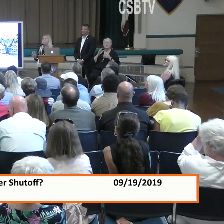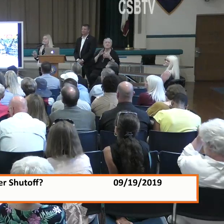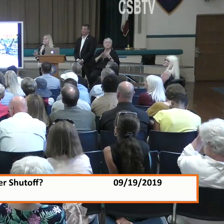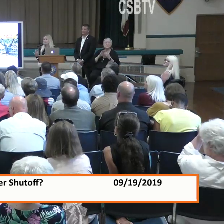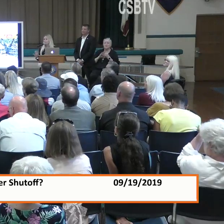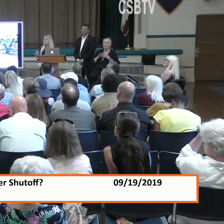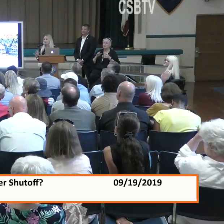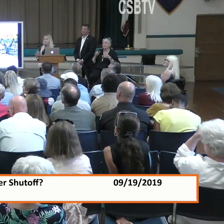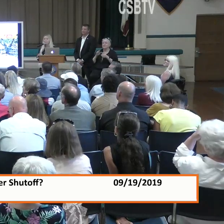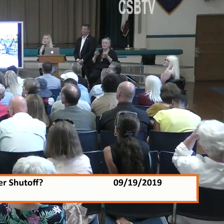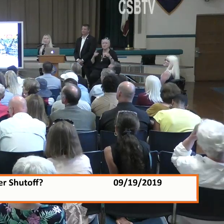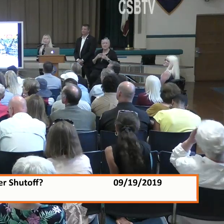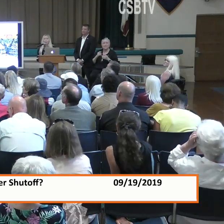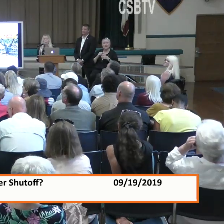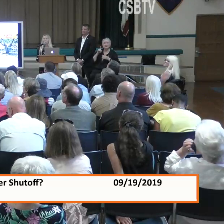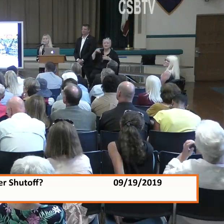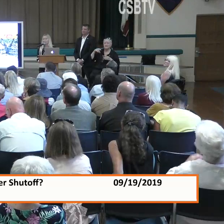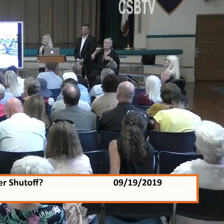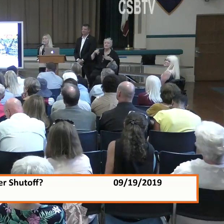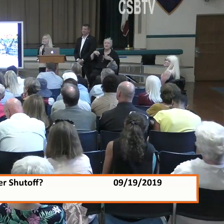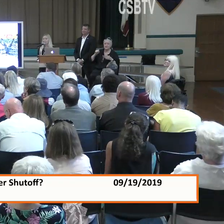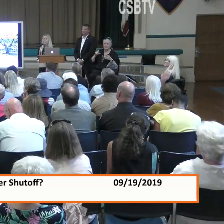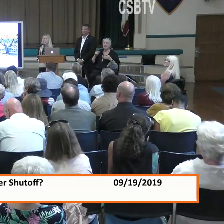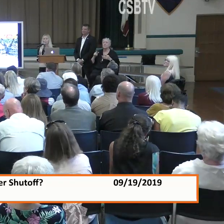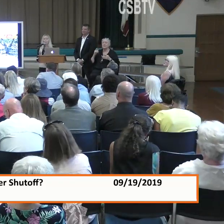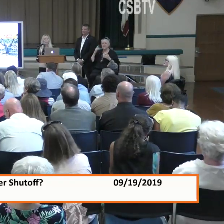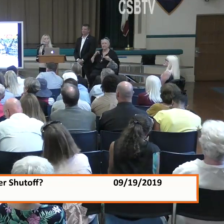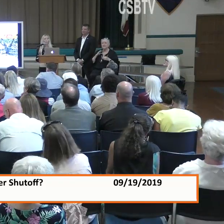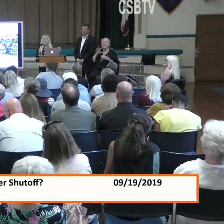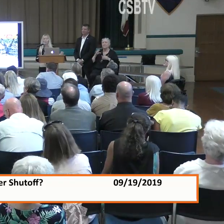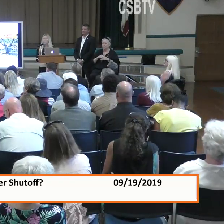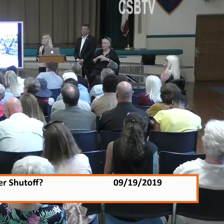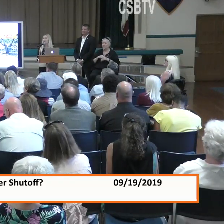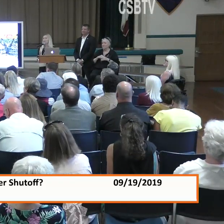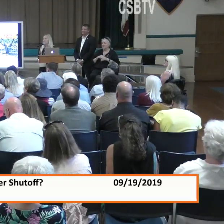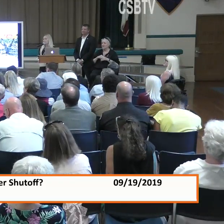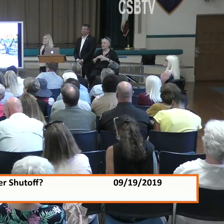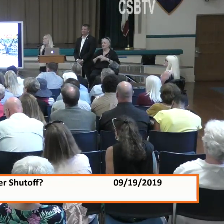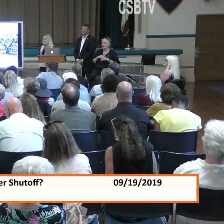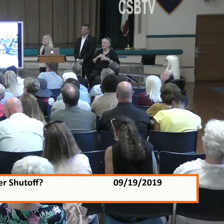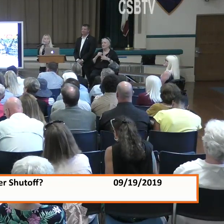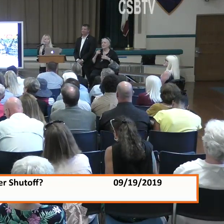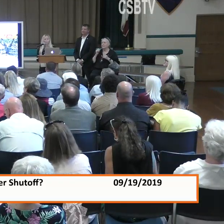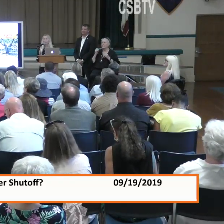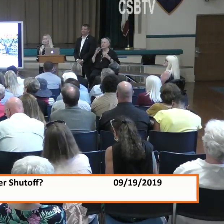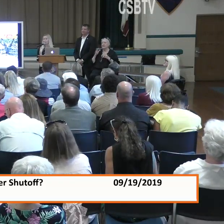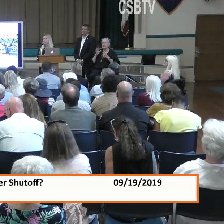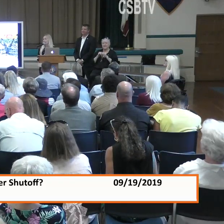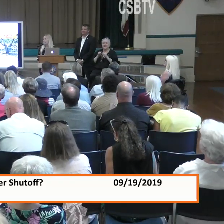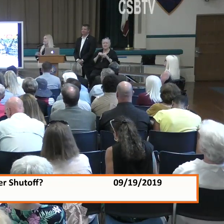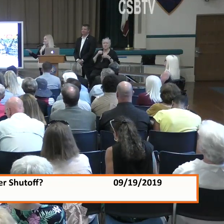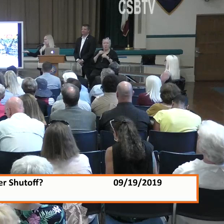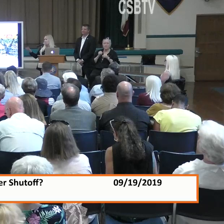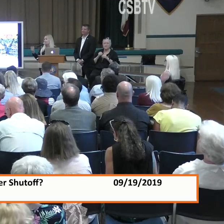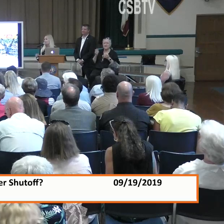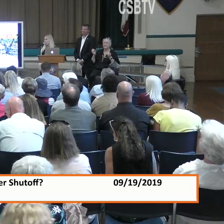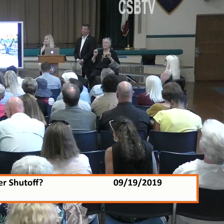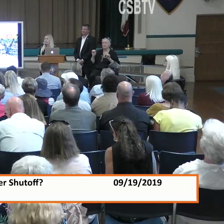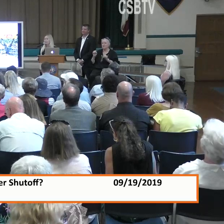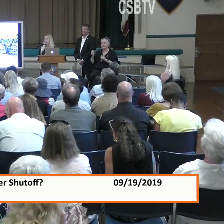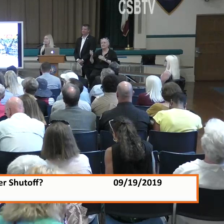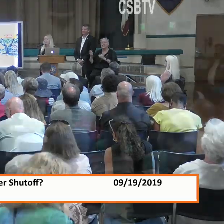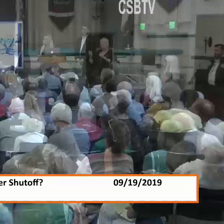about PSPS, and would definitely be involved. We've had numerous meetings at the Office of Emergency Management, and